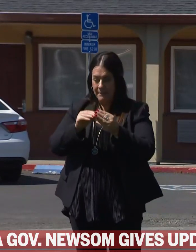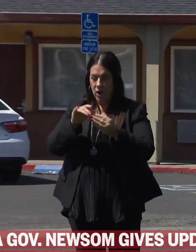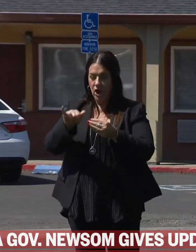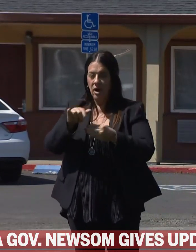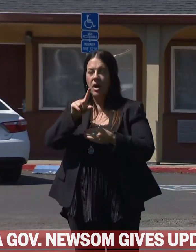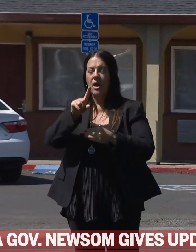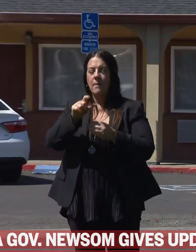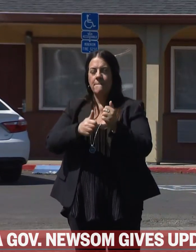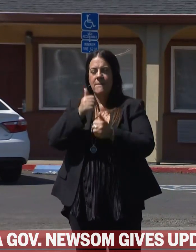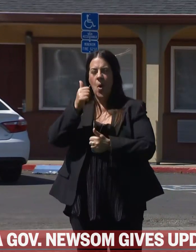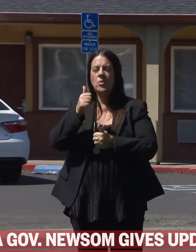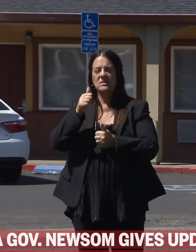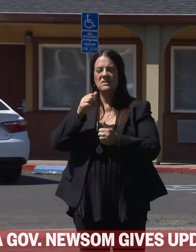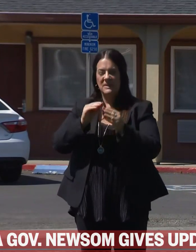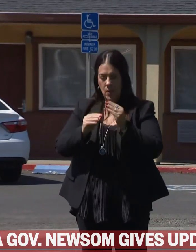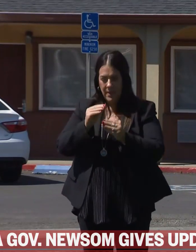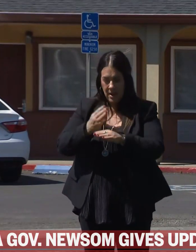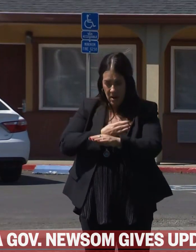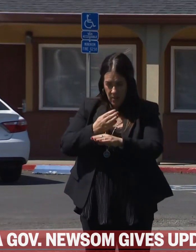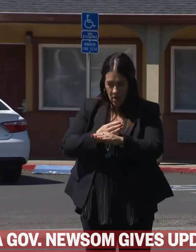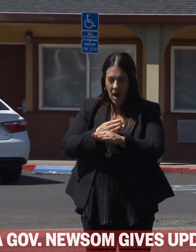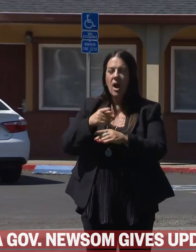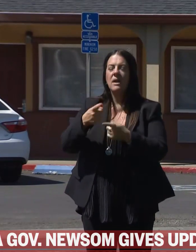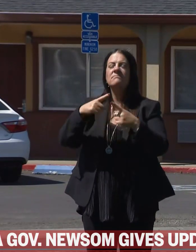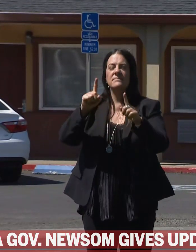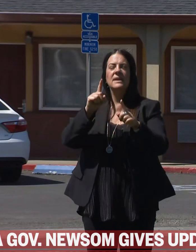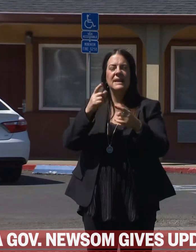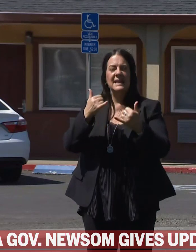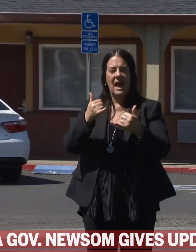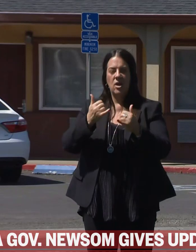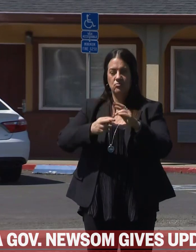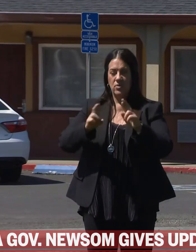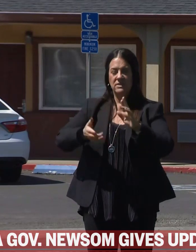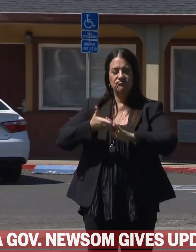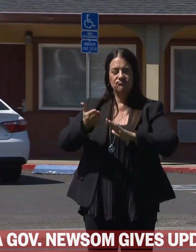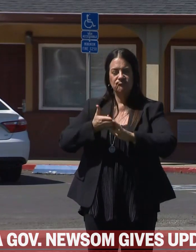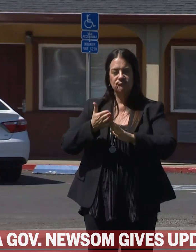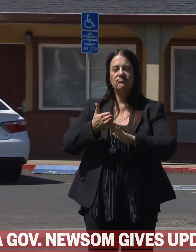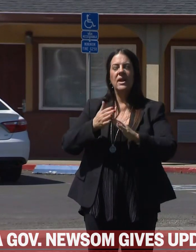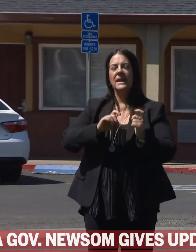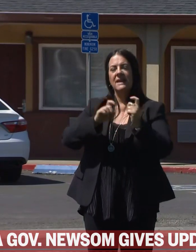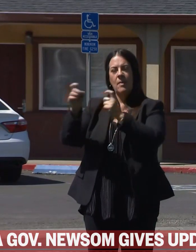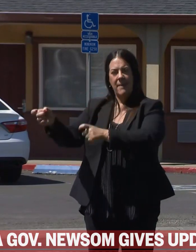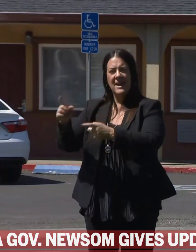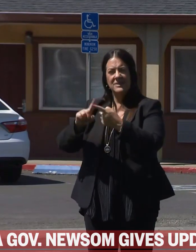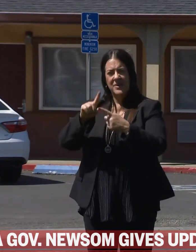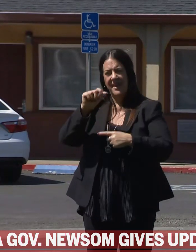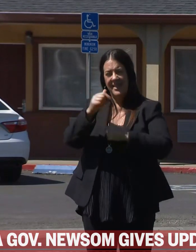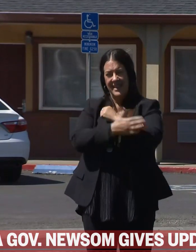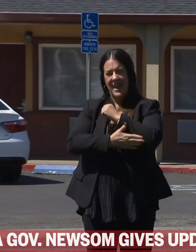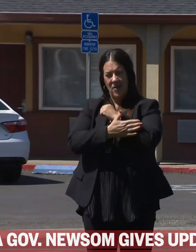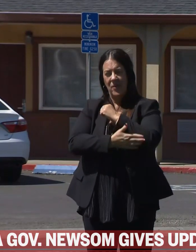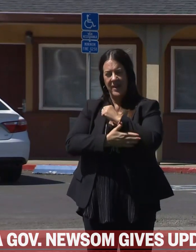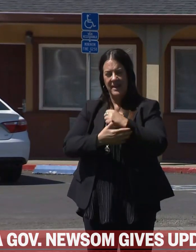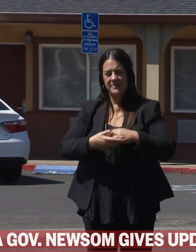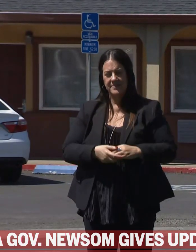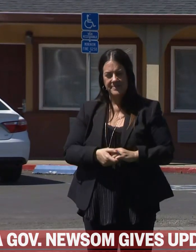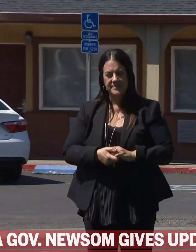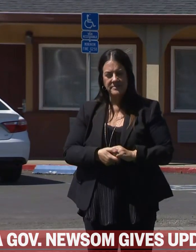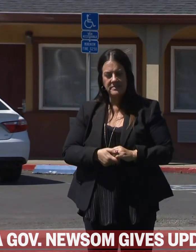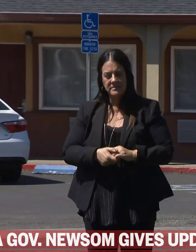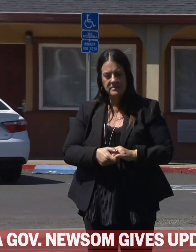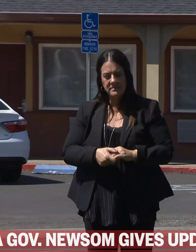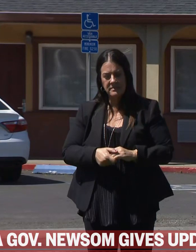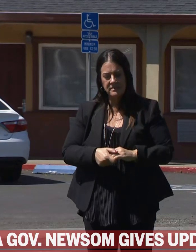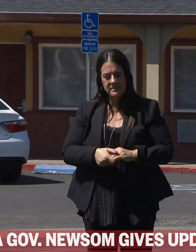majority of those. They're now fully operational, and they're back in the hands of LA County health officials. We have